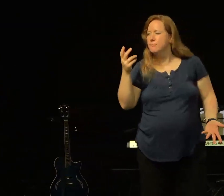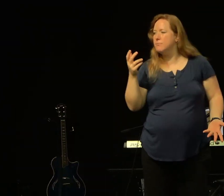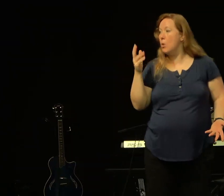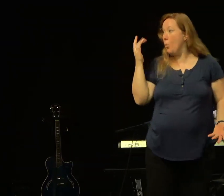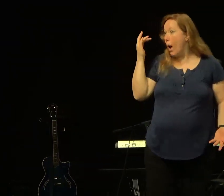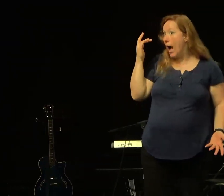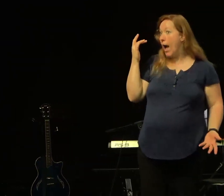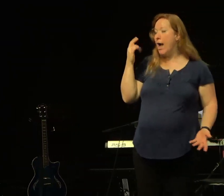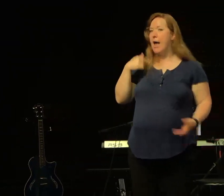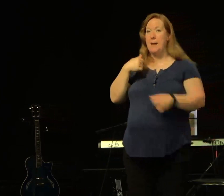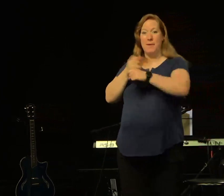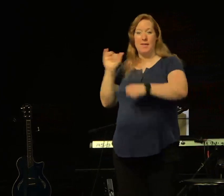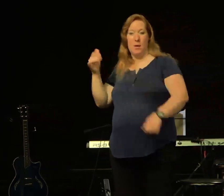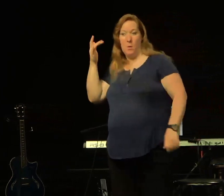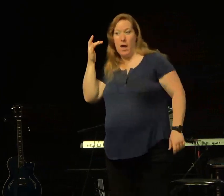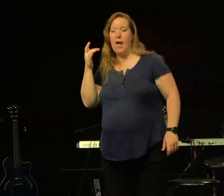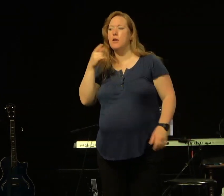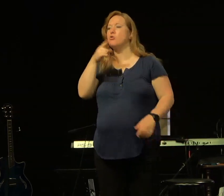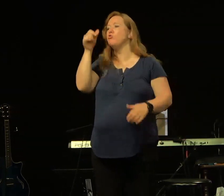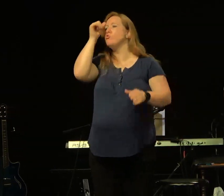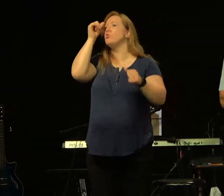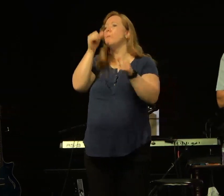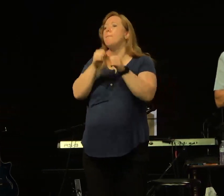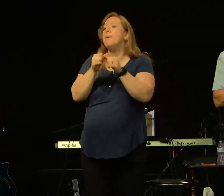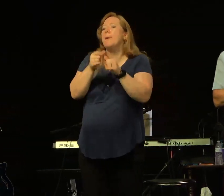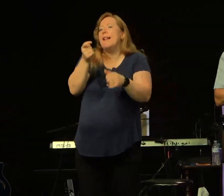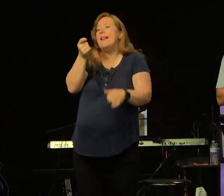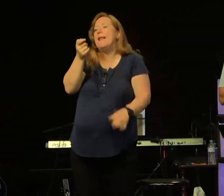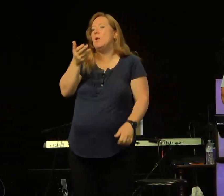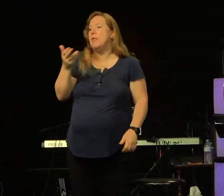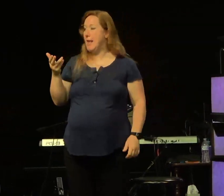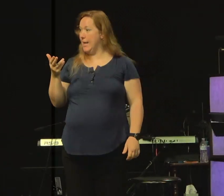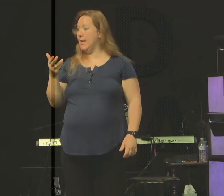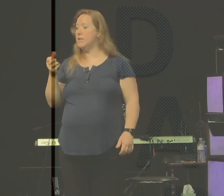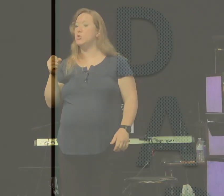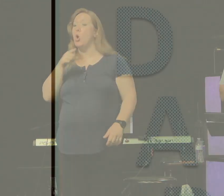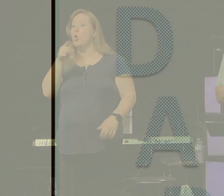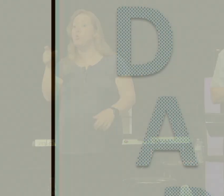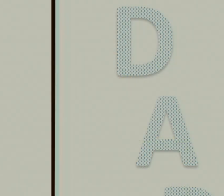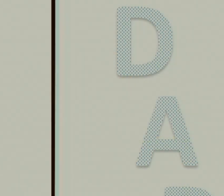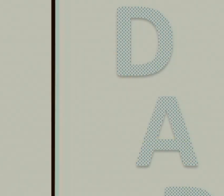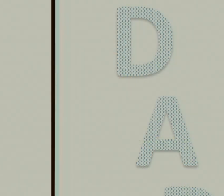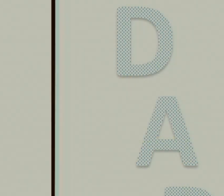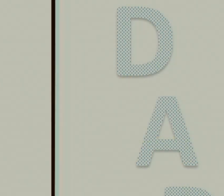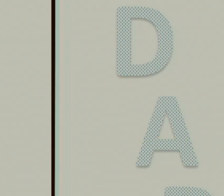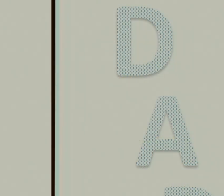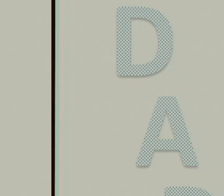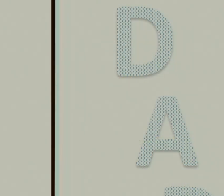The little things, the little dots for little things.